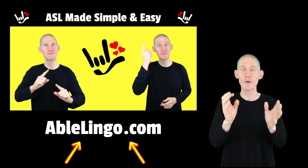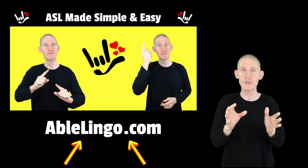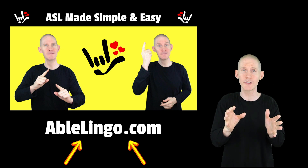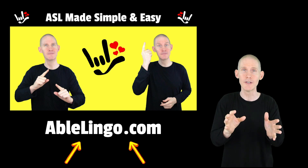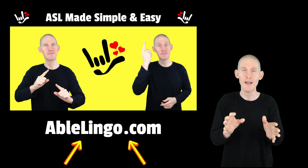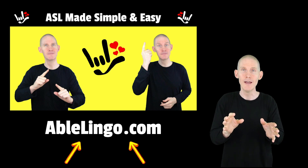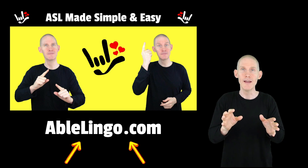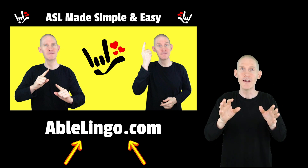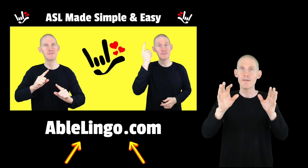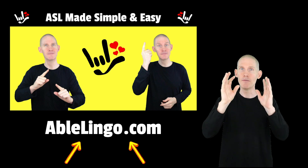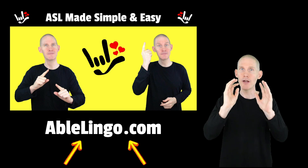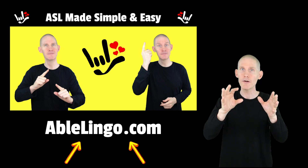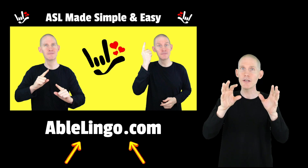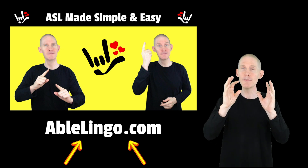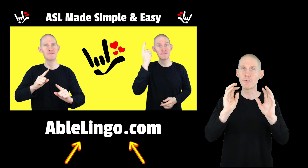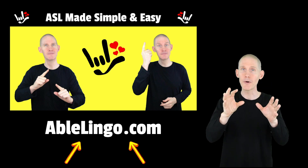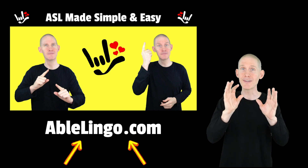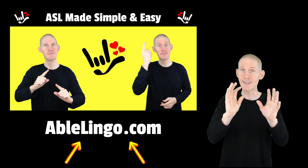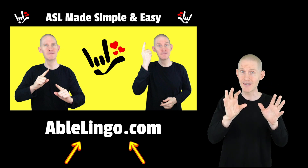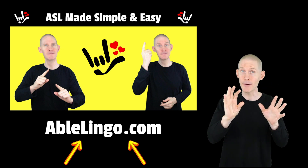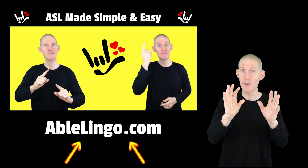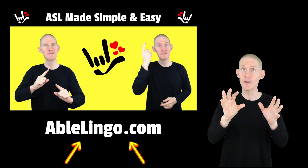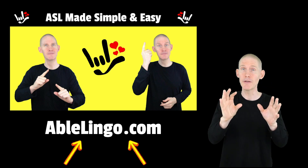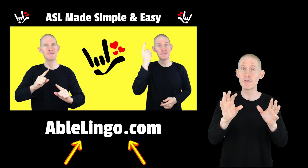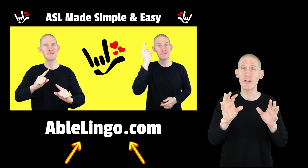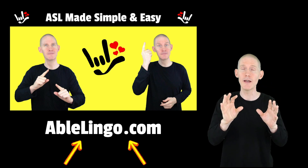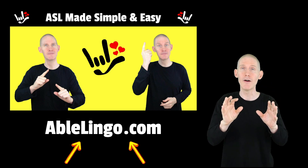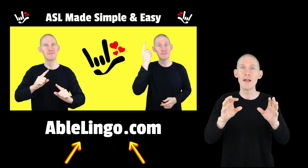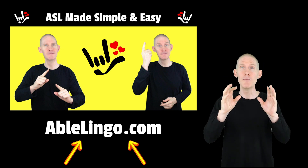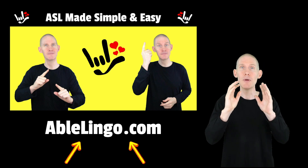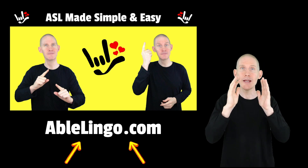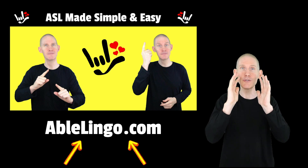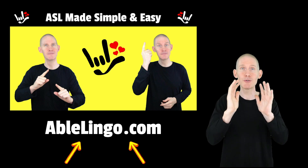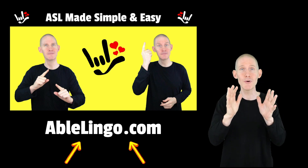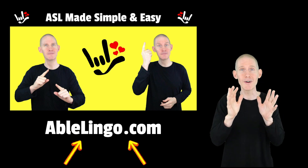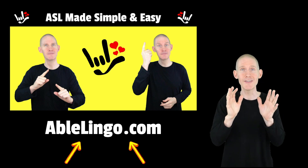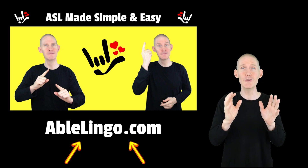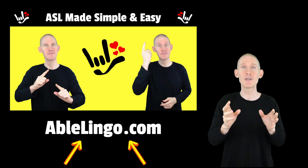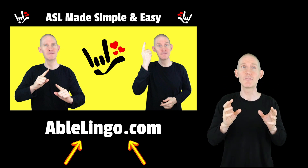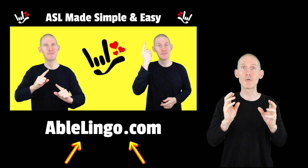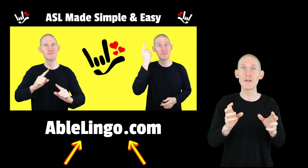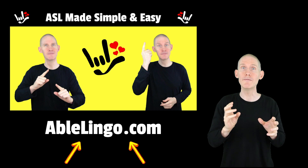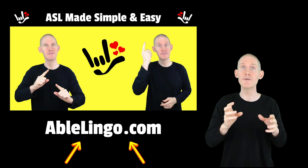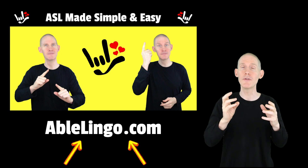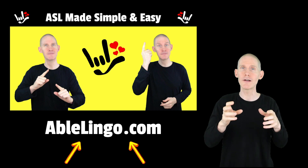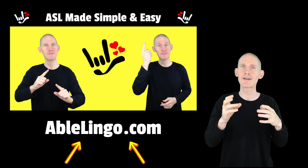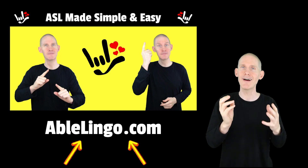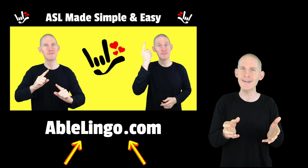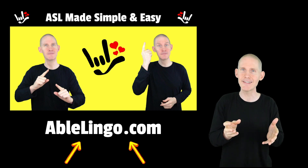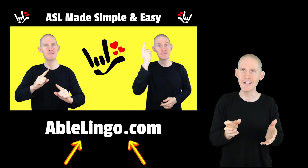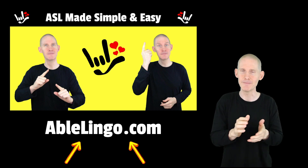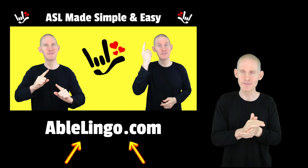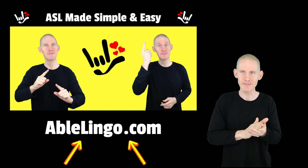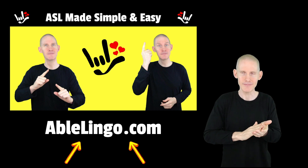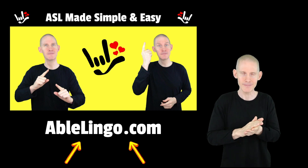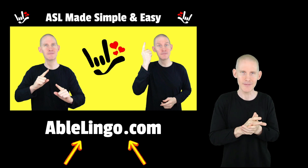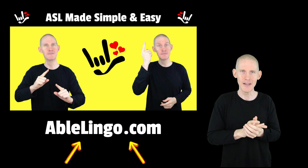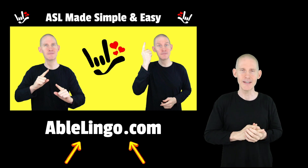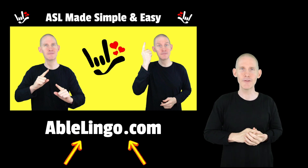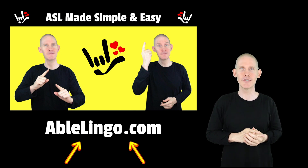purchase, very important tip I'm going to give you right now. Make sure that you can preview their content. Now this